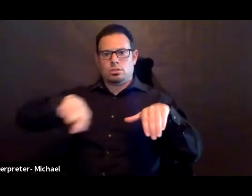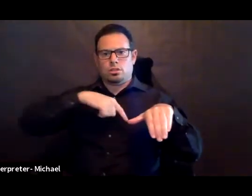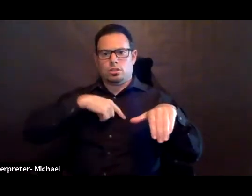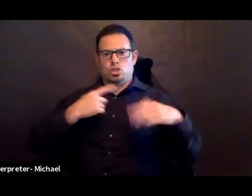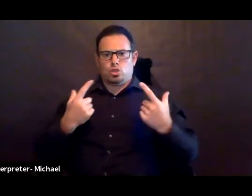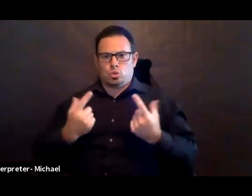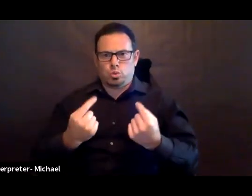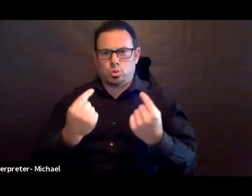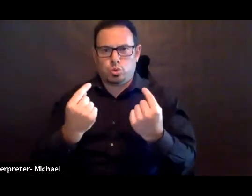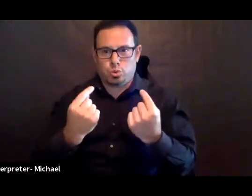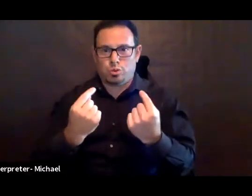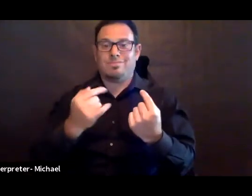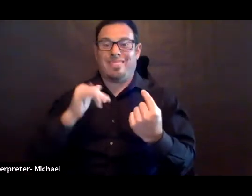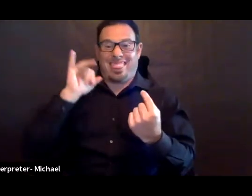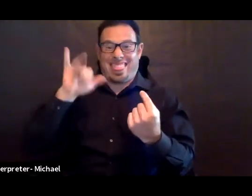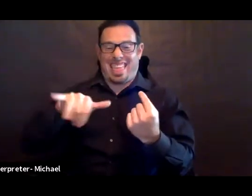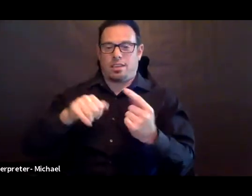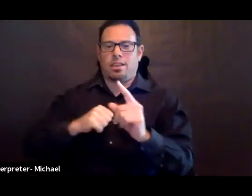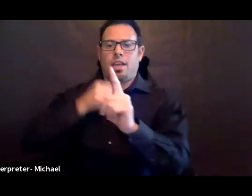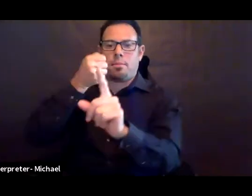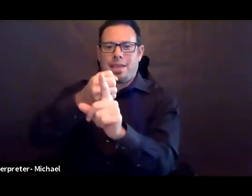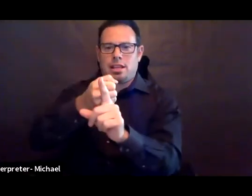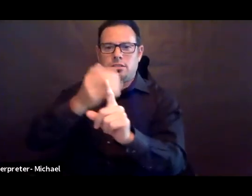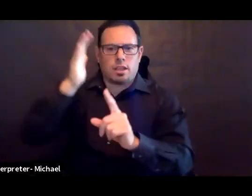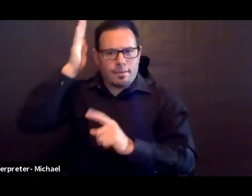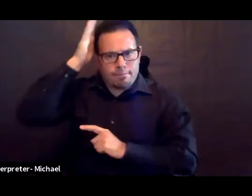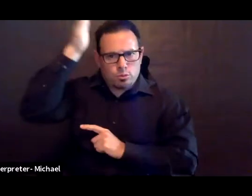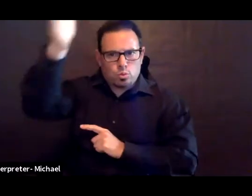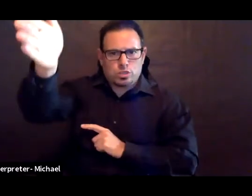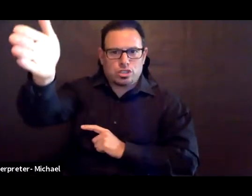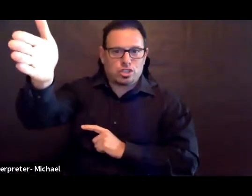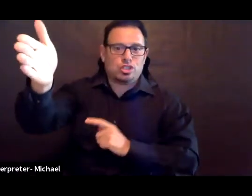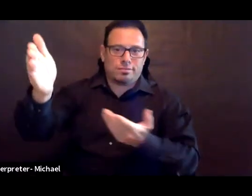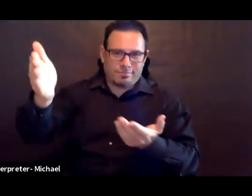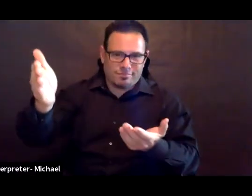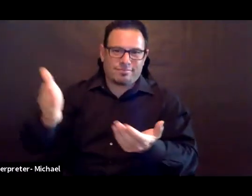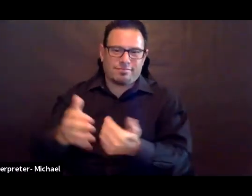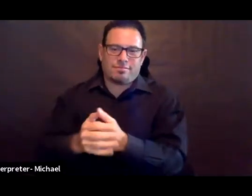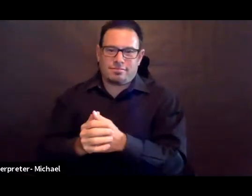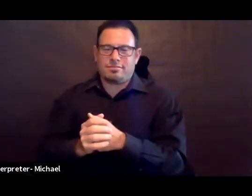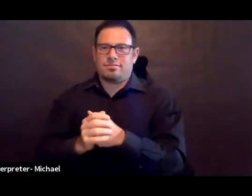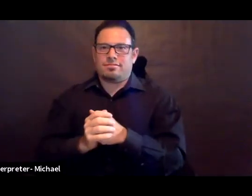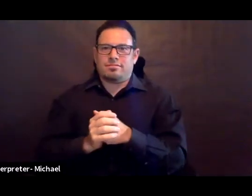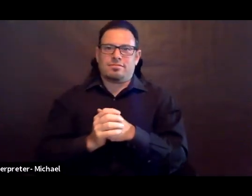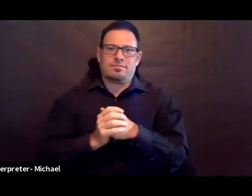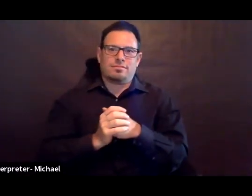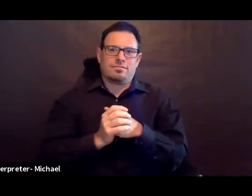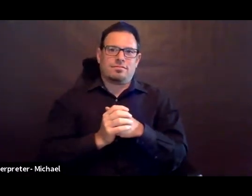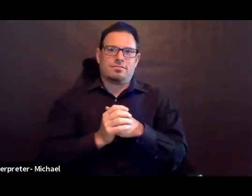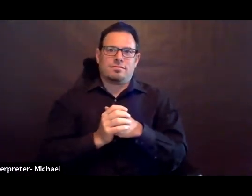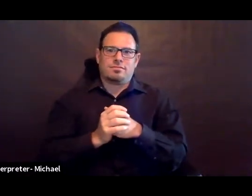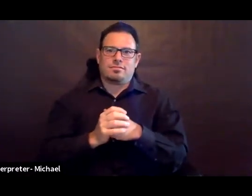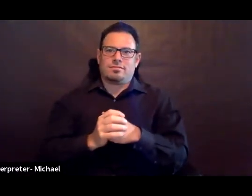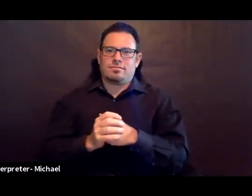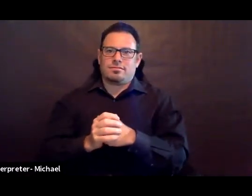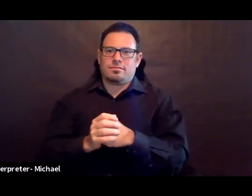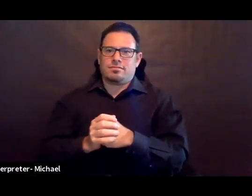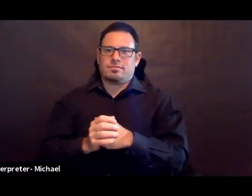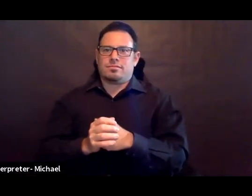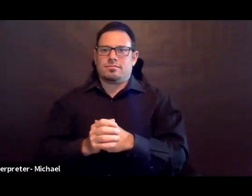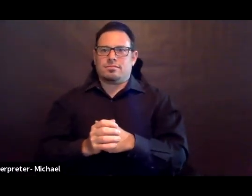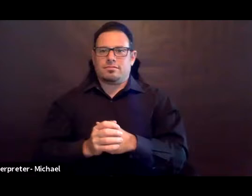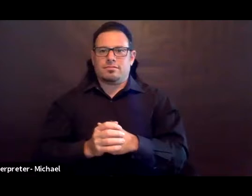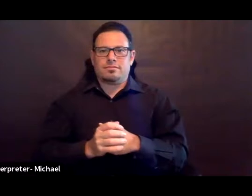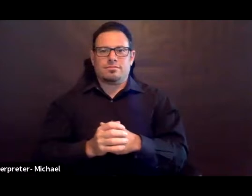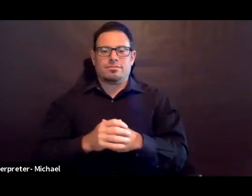those who are eligible to get vaccinated but haven't yet done so, now is really the time to do it. Delta and the other variants that